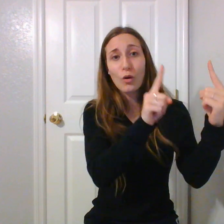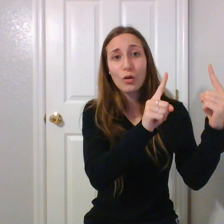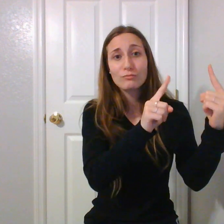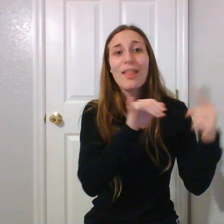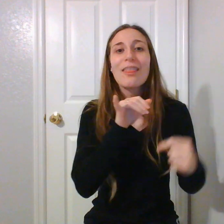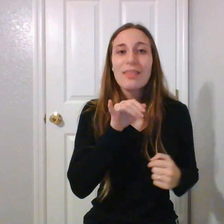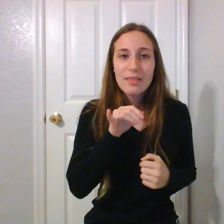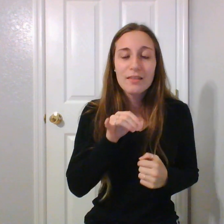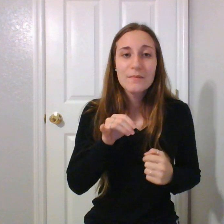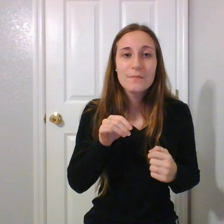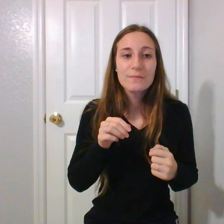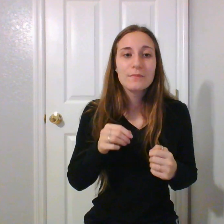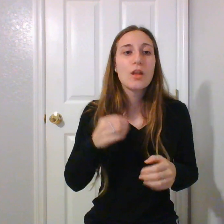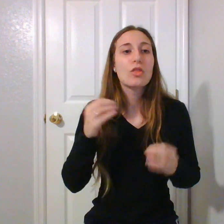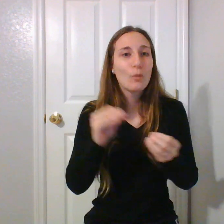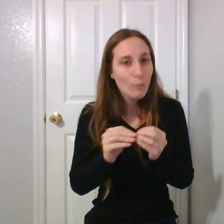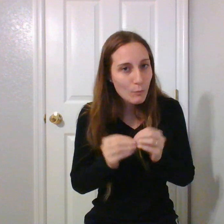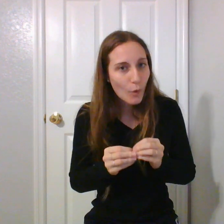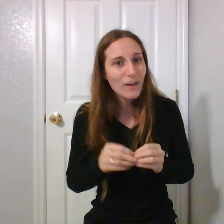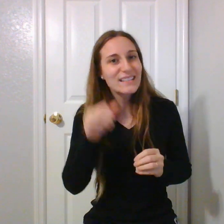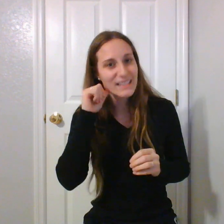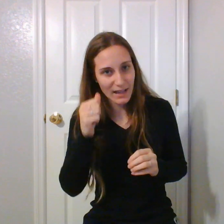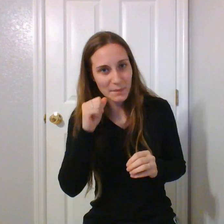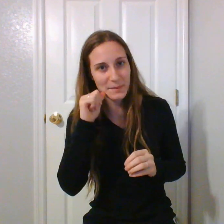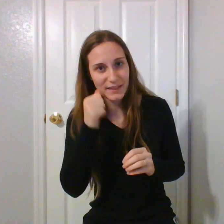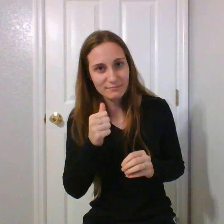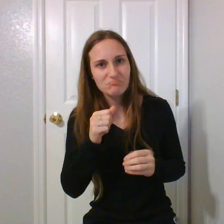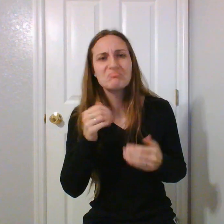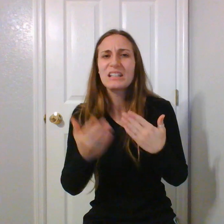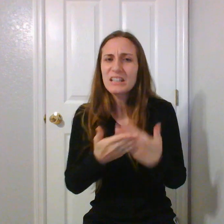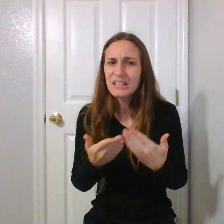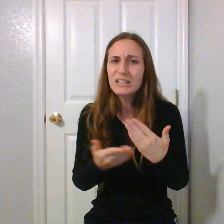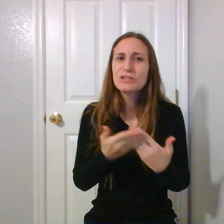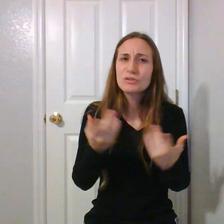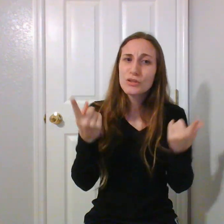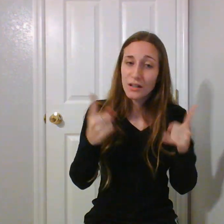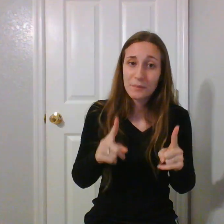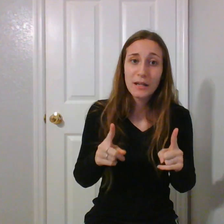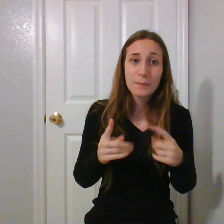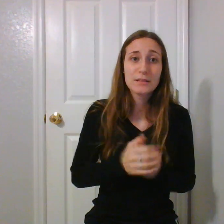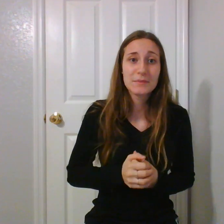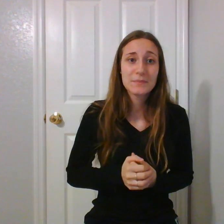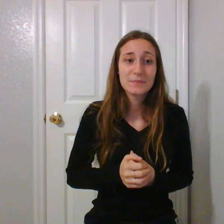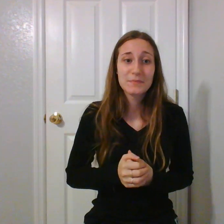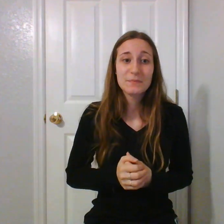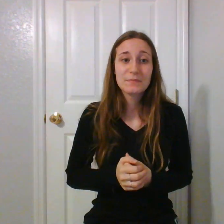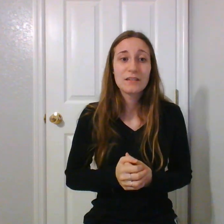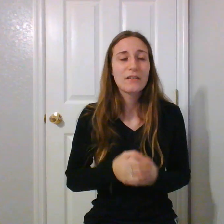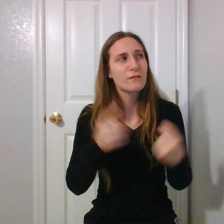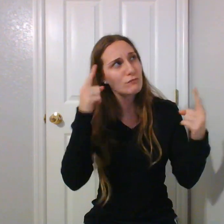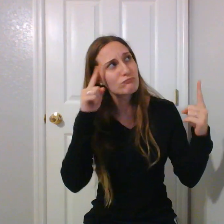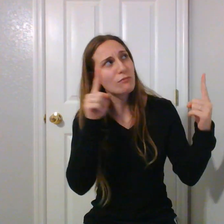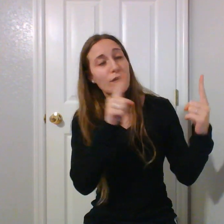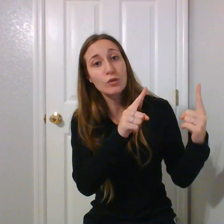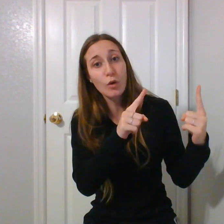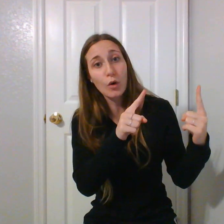your habit and your daily routine and the easier it will become so just keep it going if you have a goal for yourself you know do it